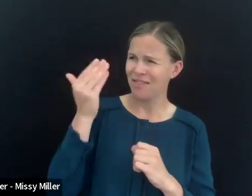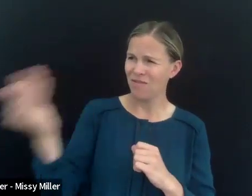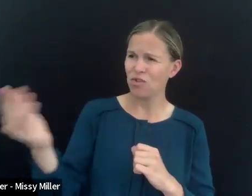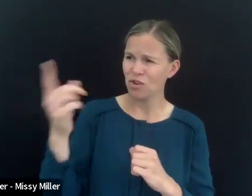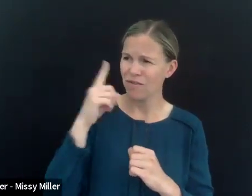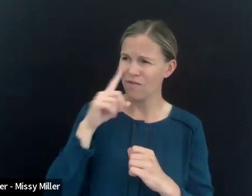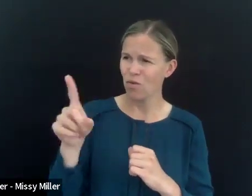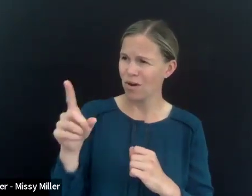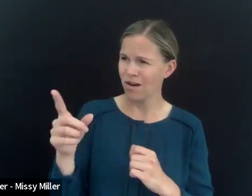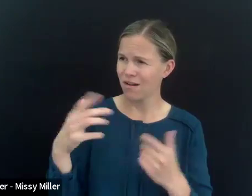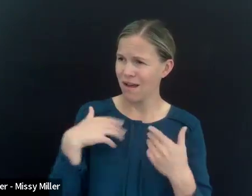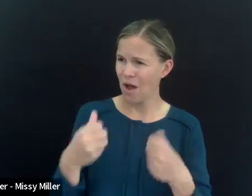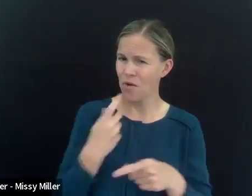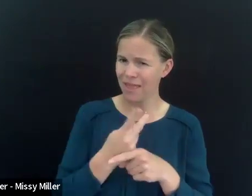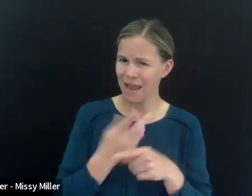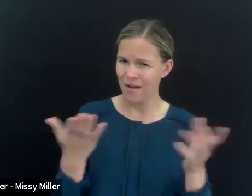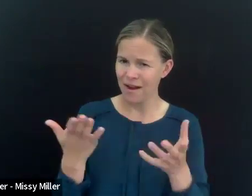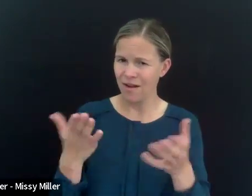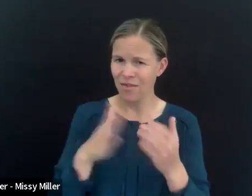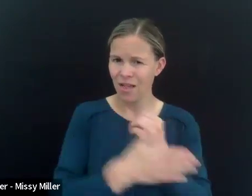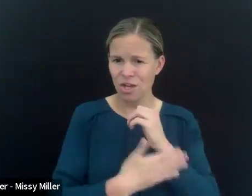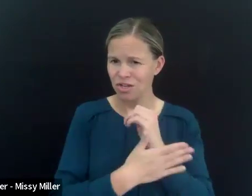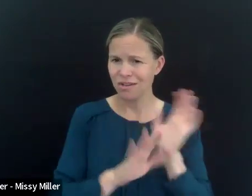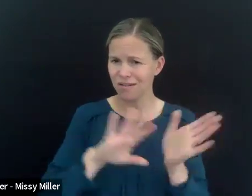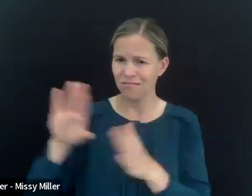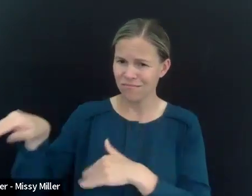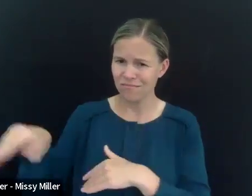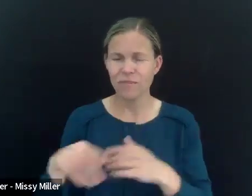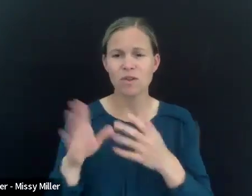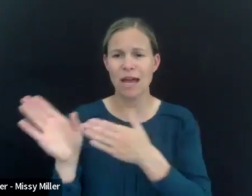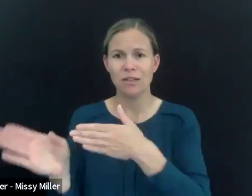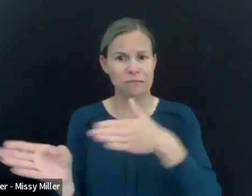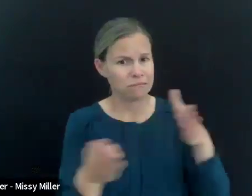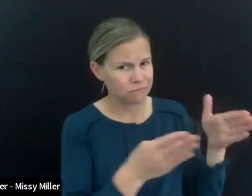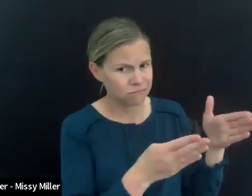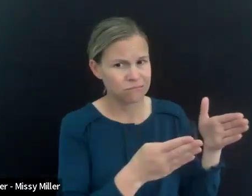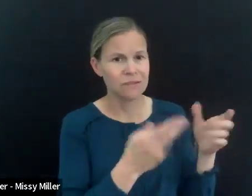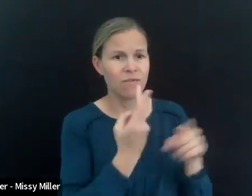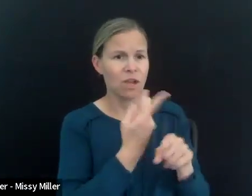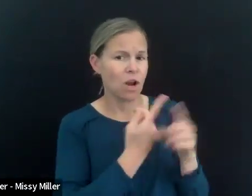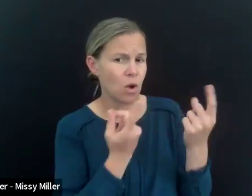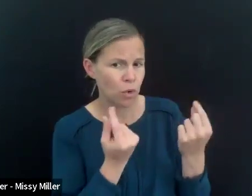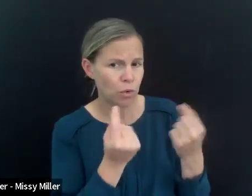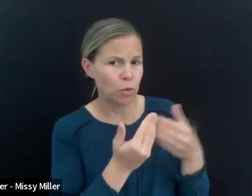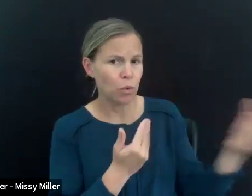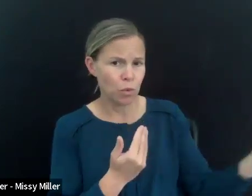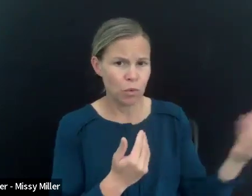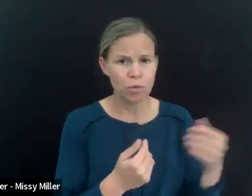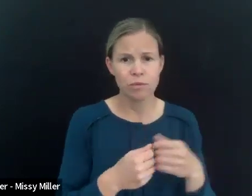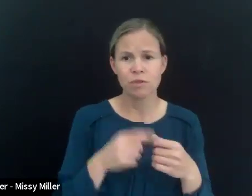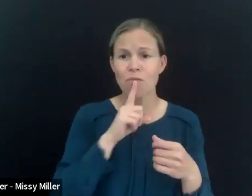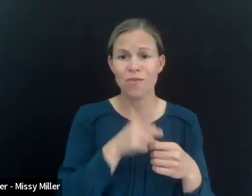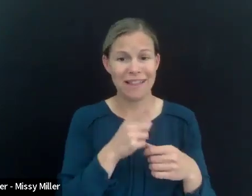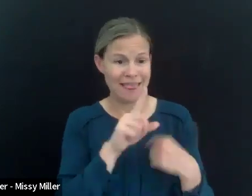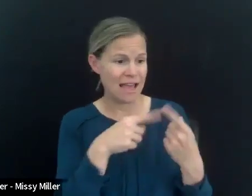and healthcare in this country. So a huge pivot, and it took me a minute. And in the midst of that, midwifery was calling, and I